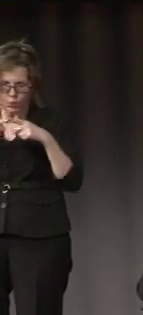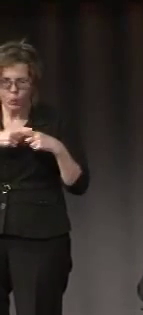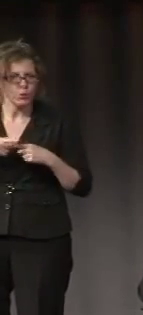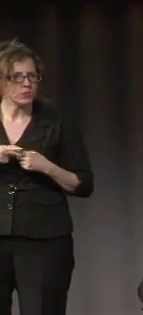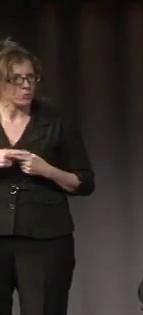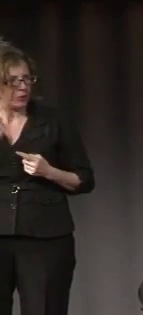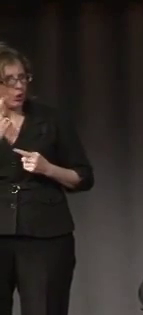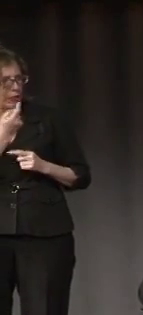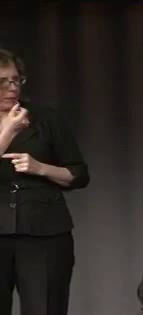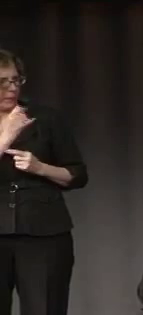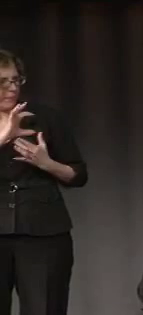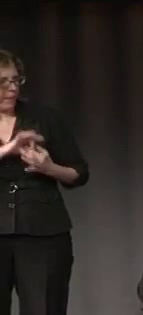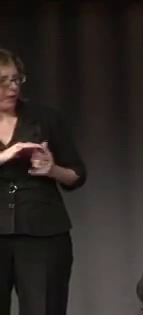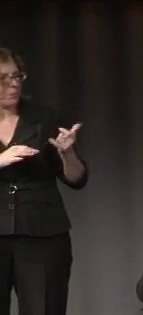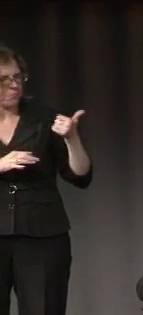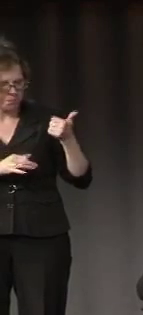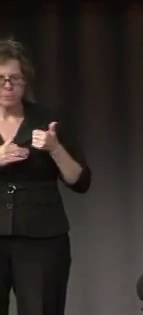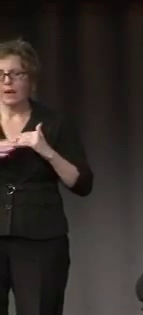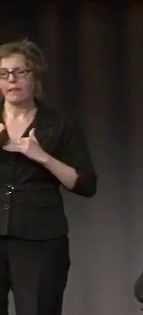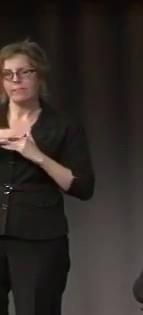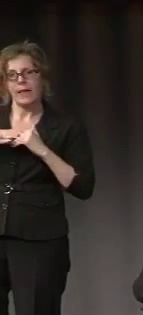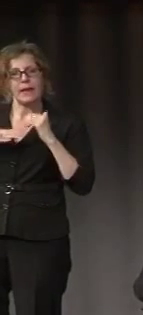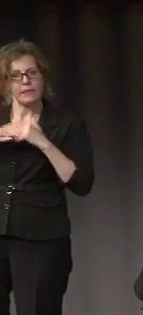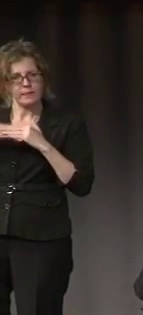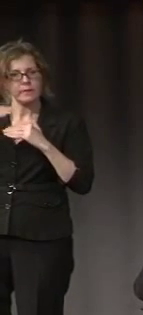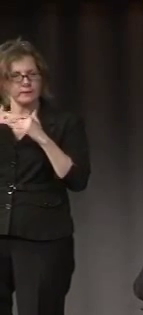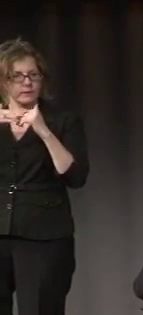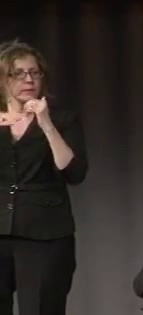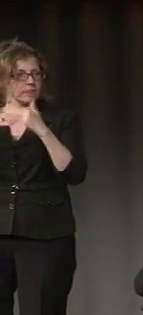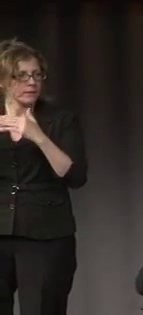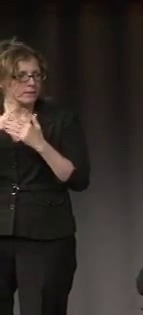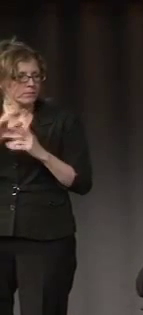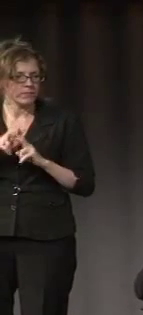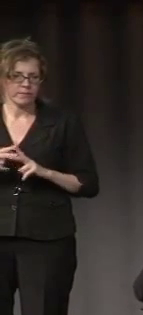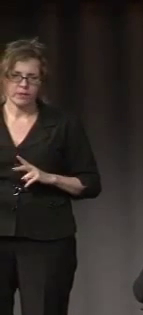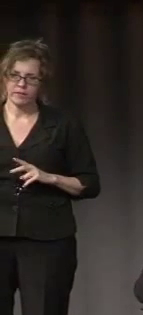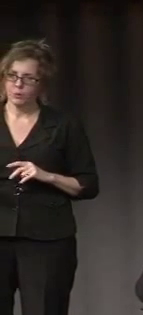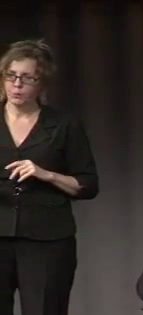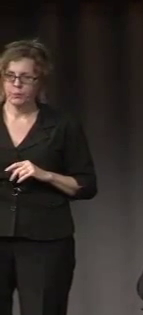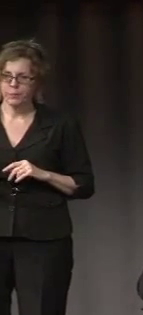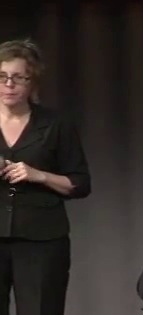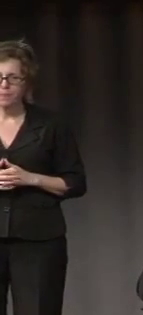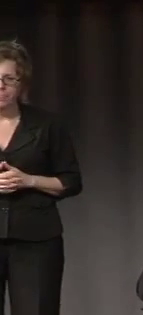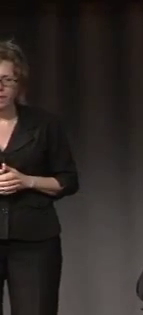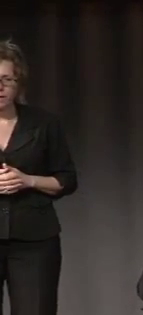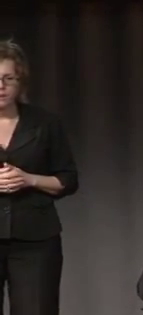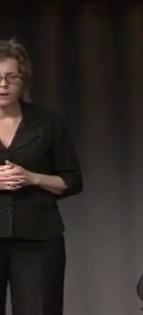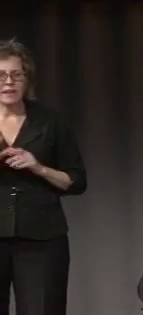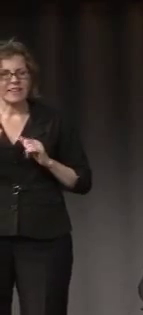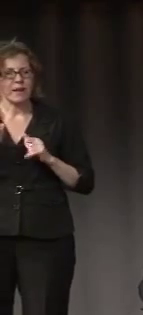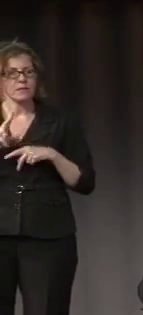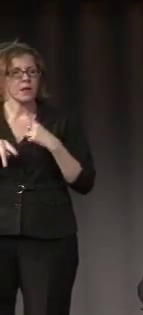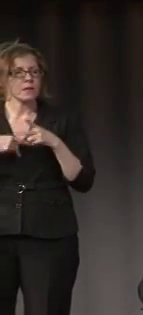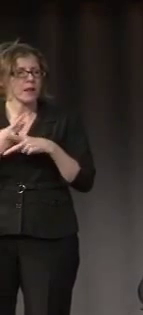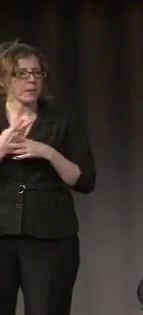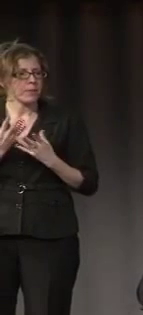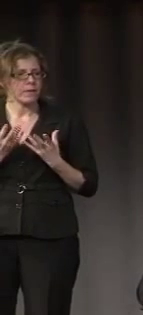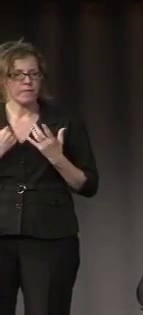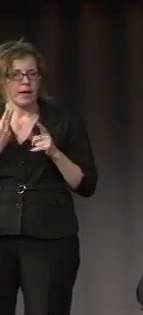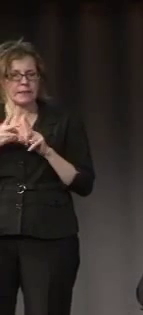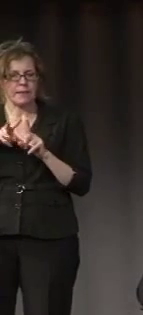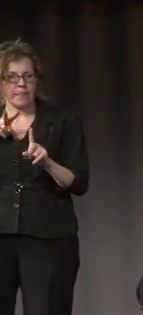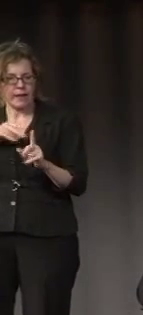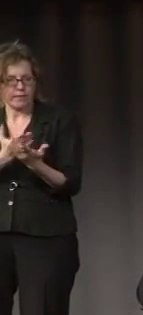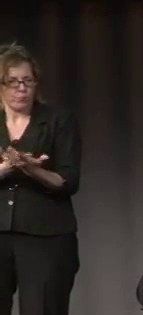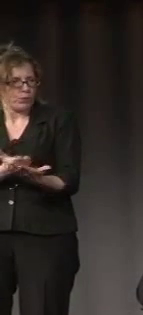So layering is something which is very much... a genre, an aesthetic of proofs,